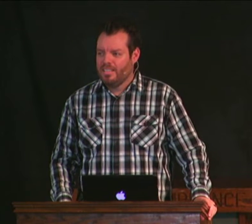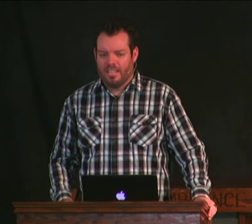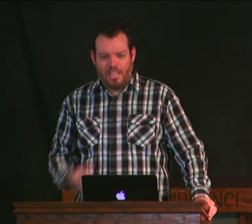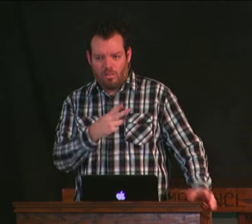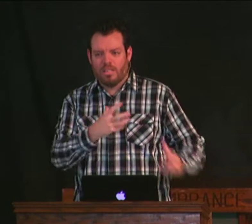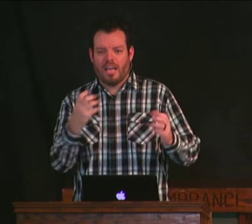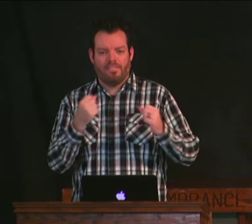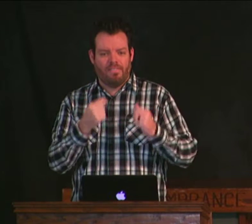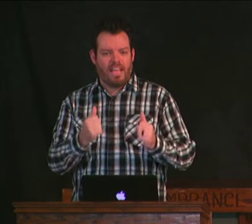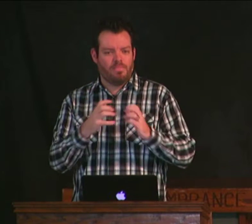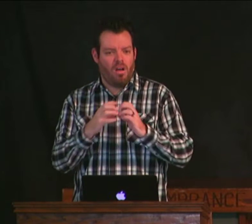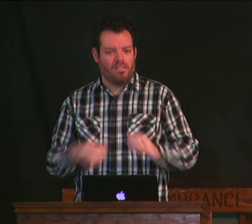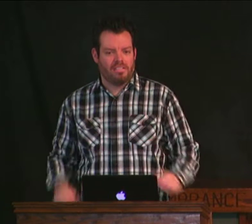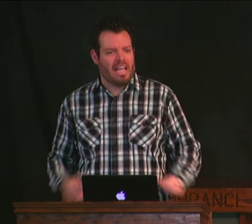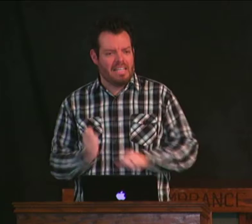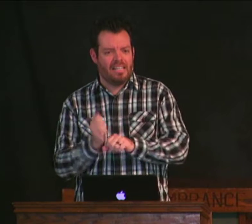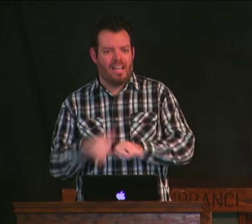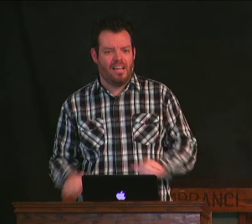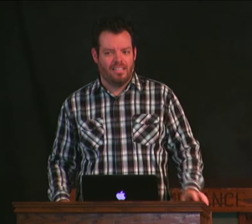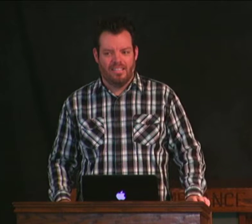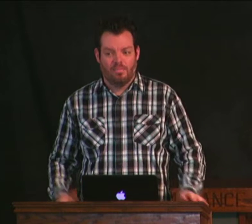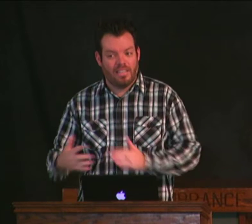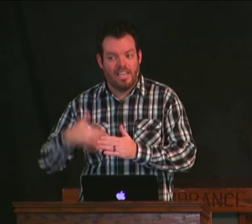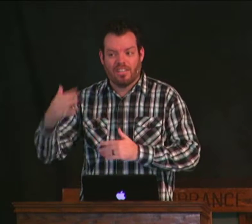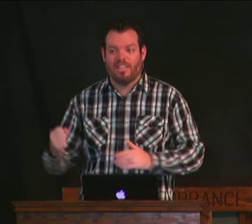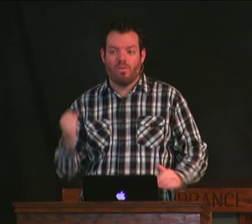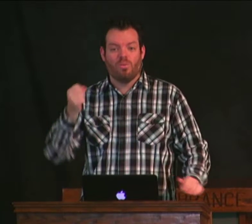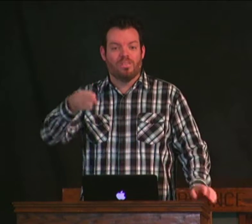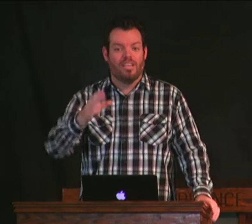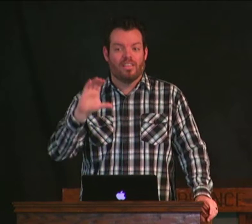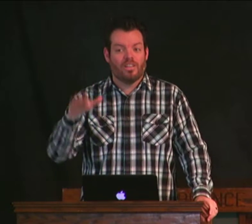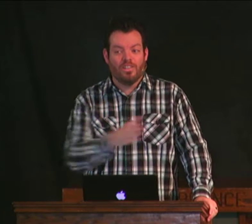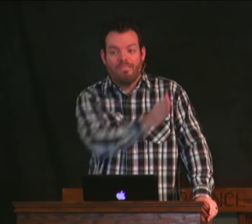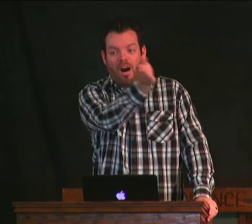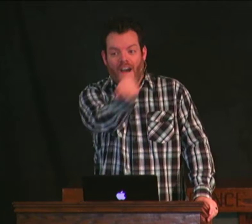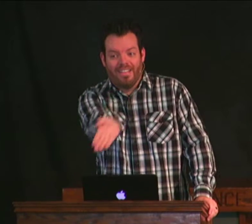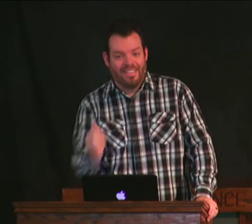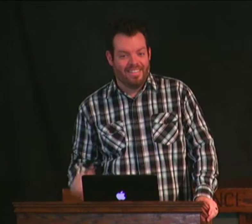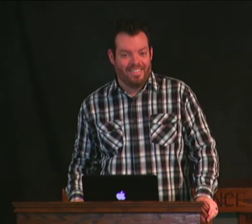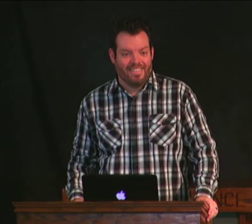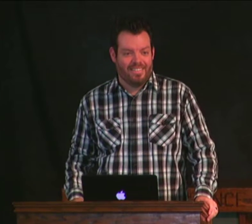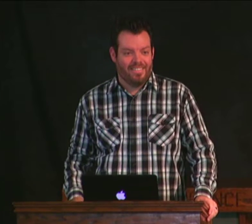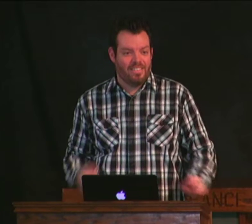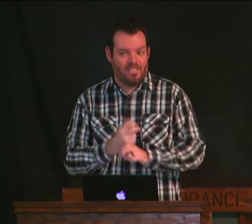He throws a lot of fastballs. I can hit that. But occasionally, he throws the curveball, which is hard.